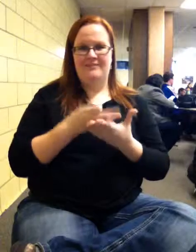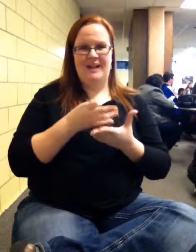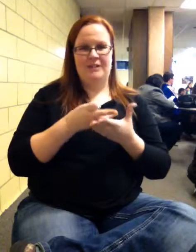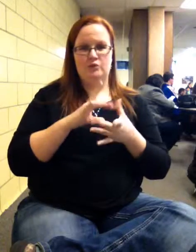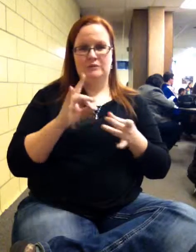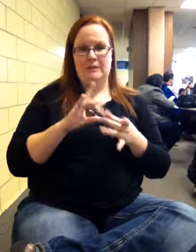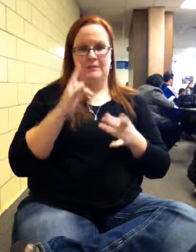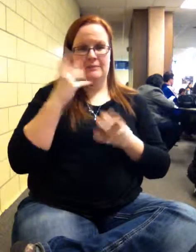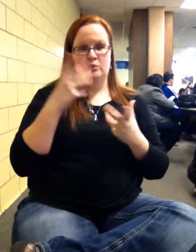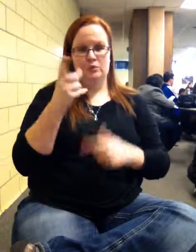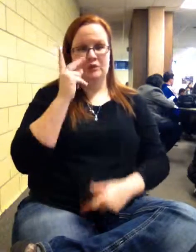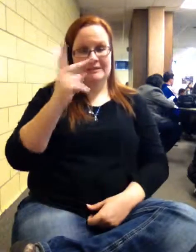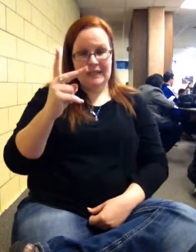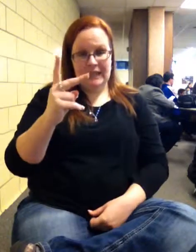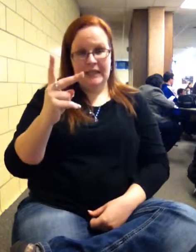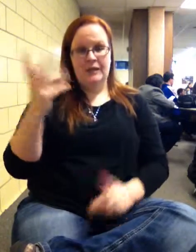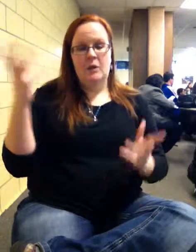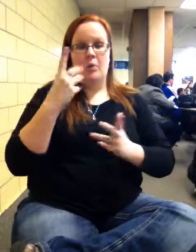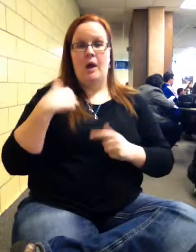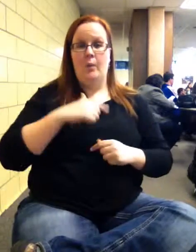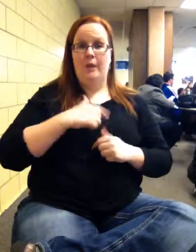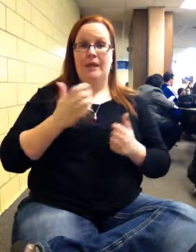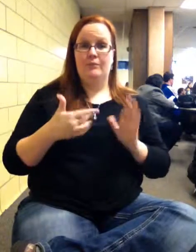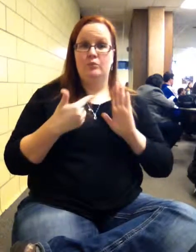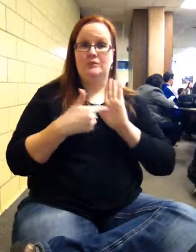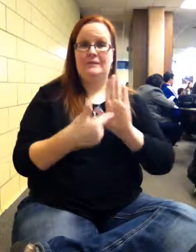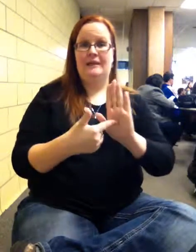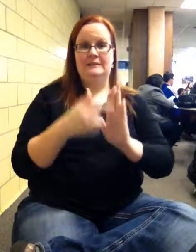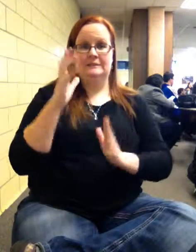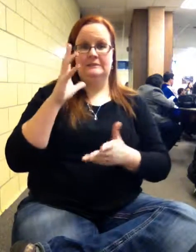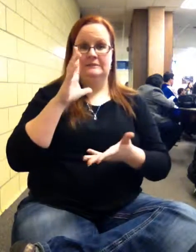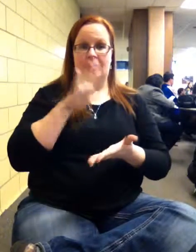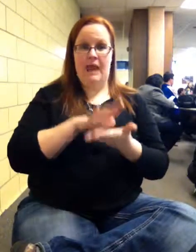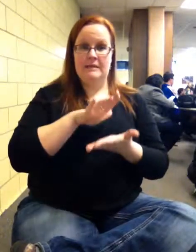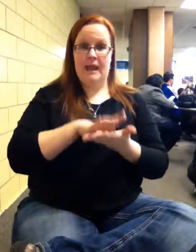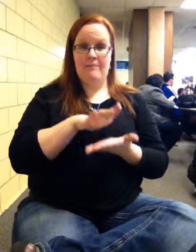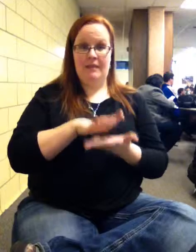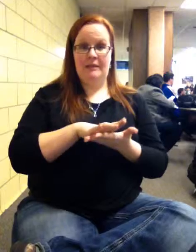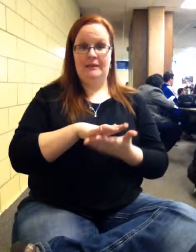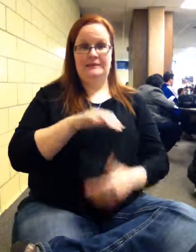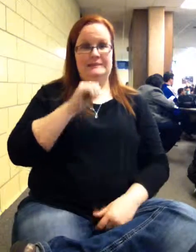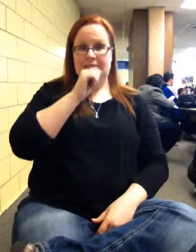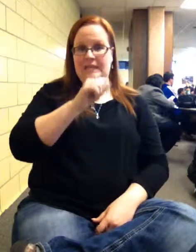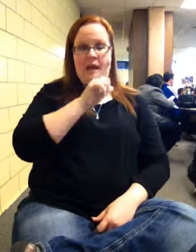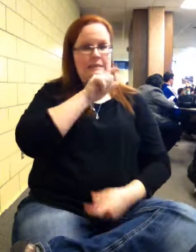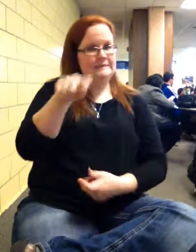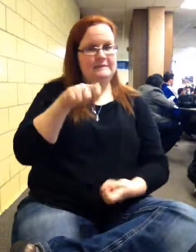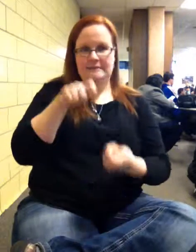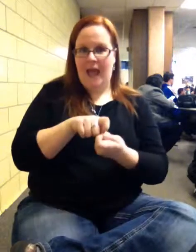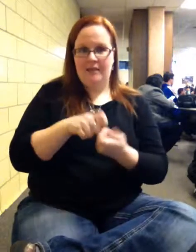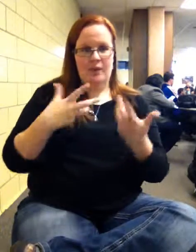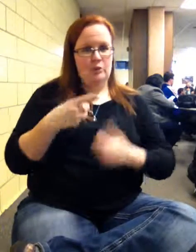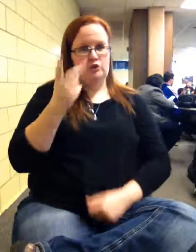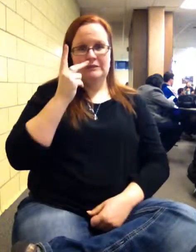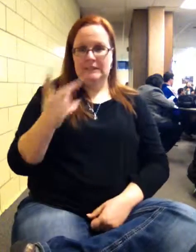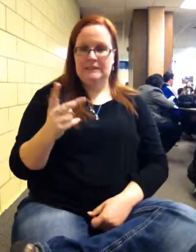this is that what we present academically isn't always verbatim what you're gonna see in practice. So there will be some times when you guys have